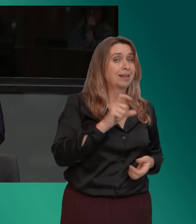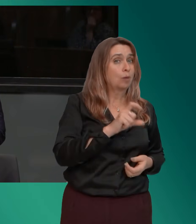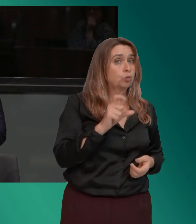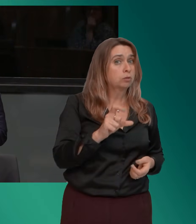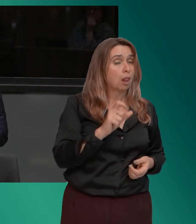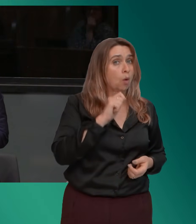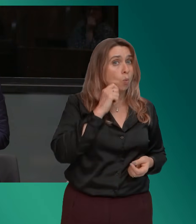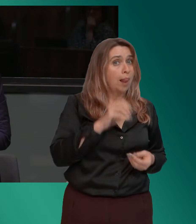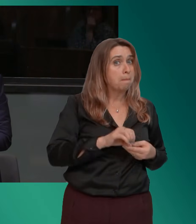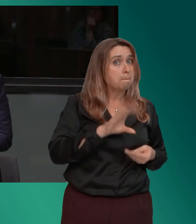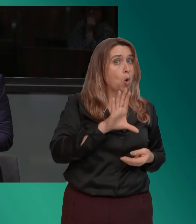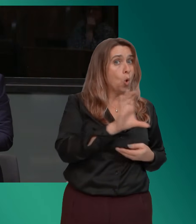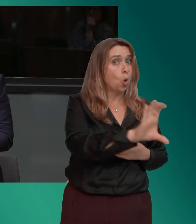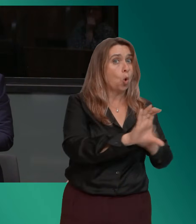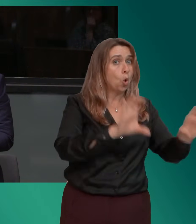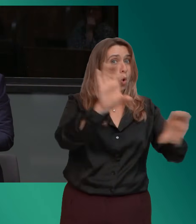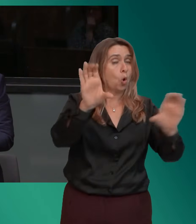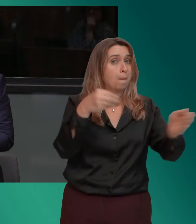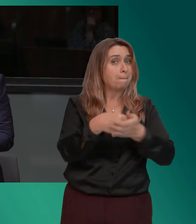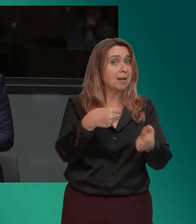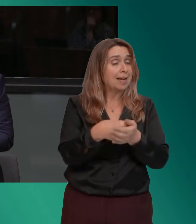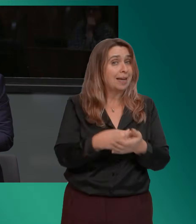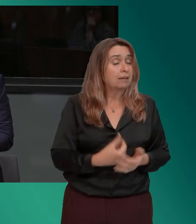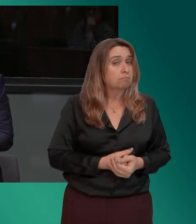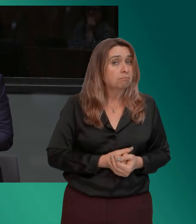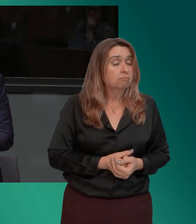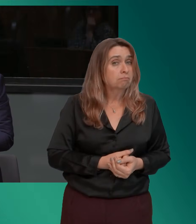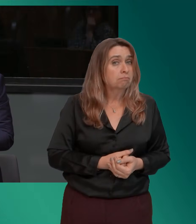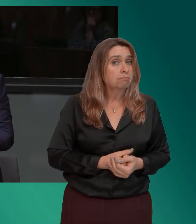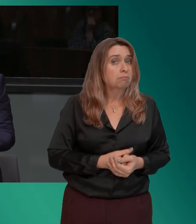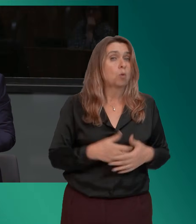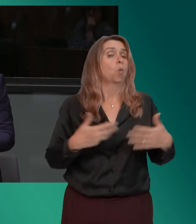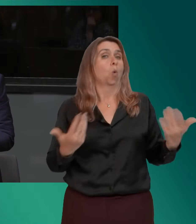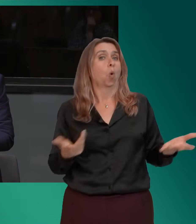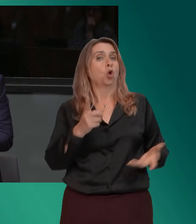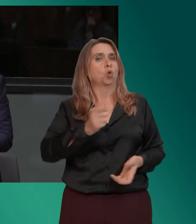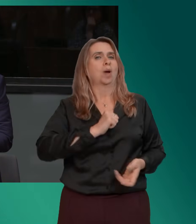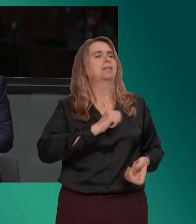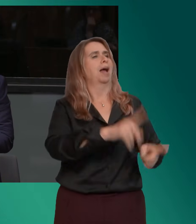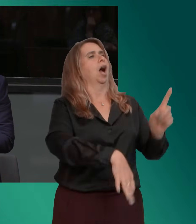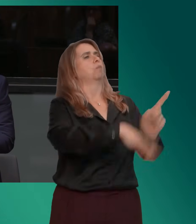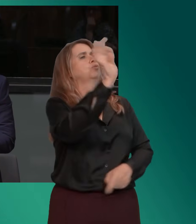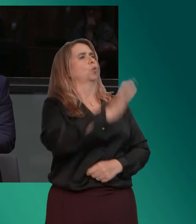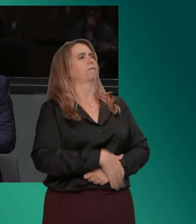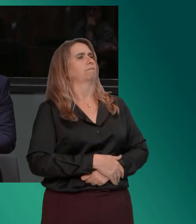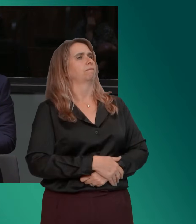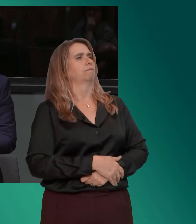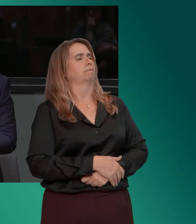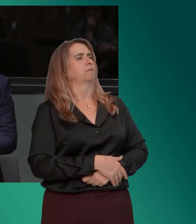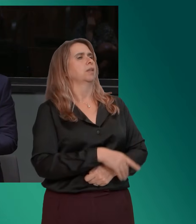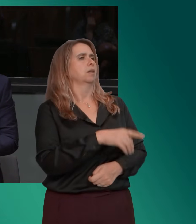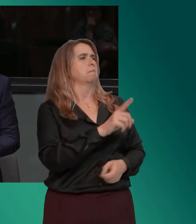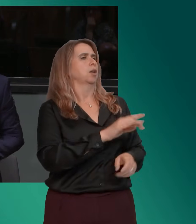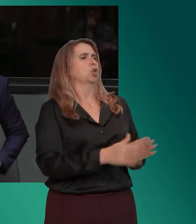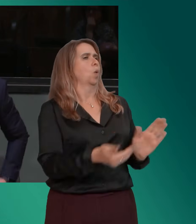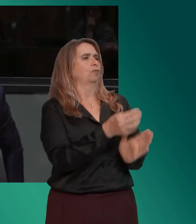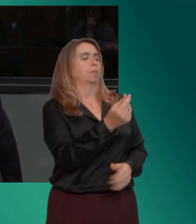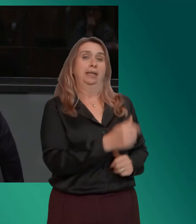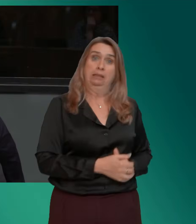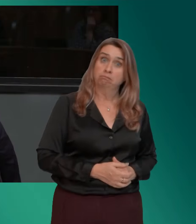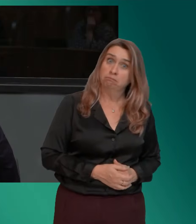a significant uplift in their future funding, or will you be expecting councils to find this within their existing